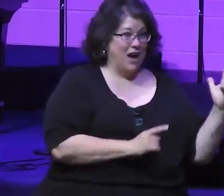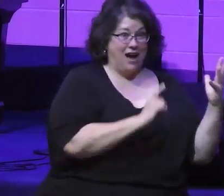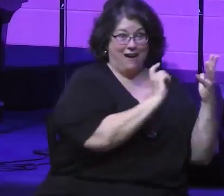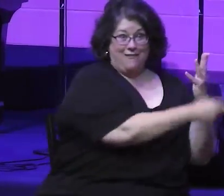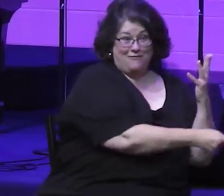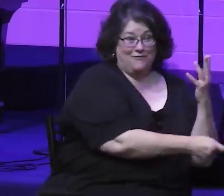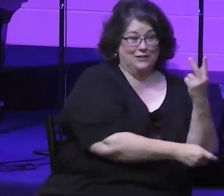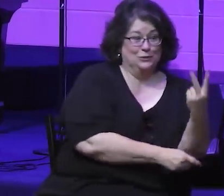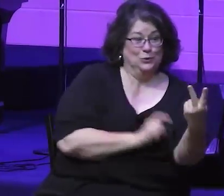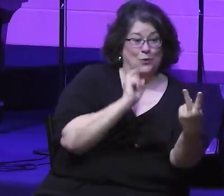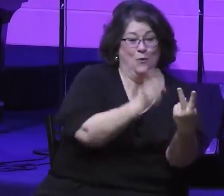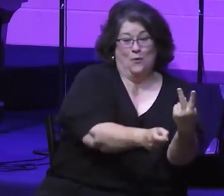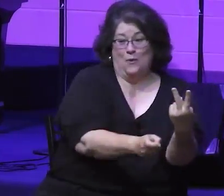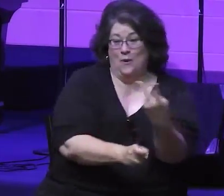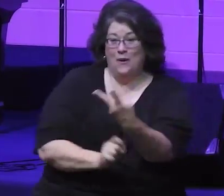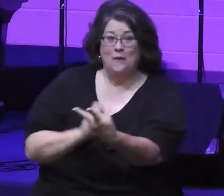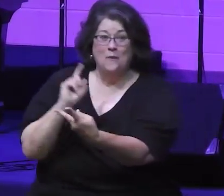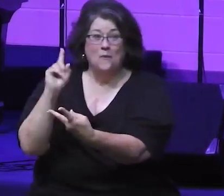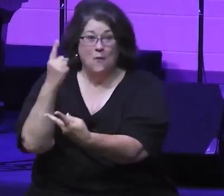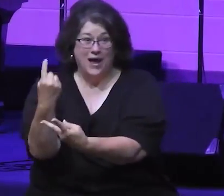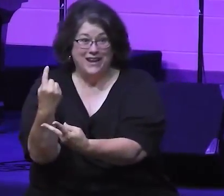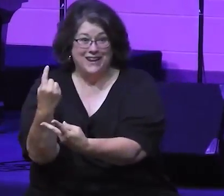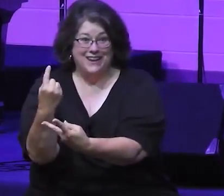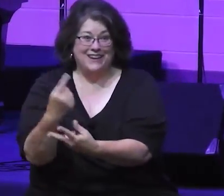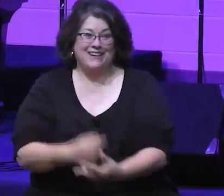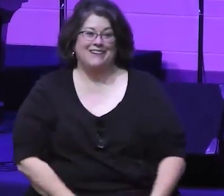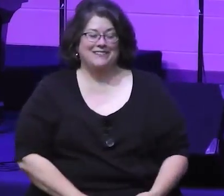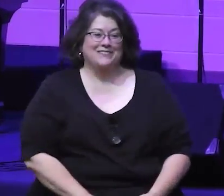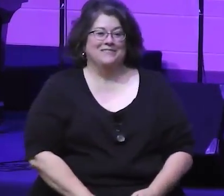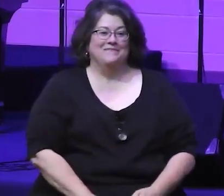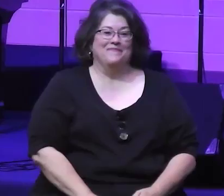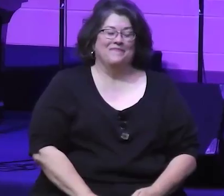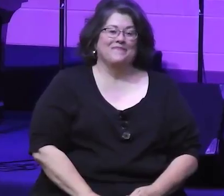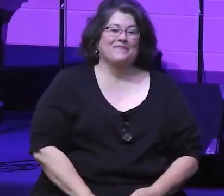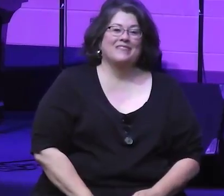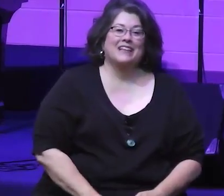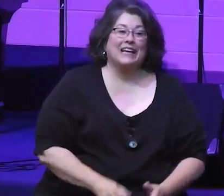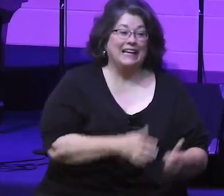bag. Okay. Each according to his ability.